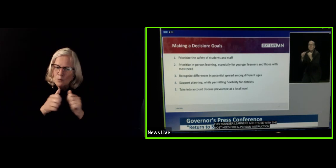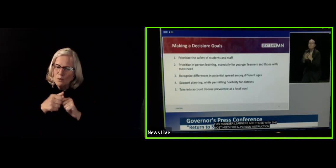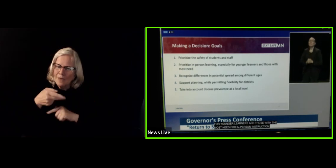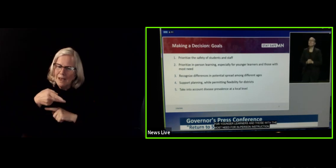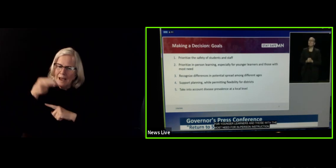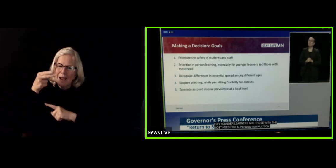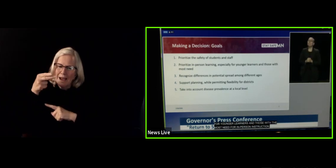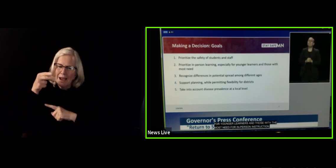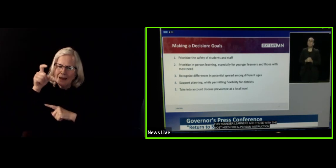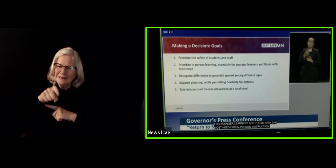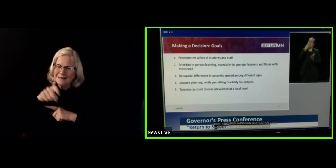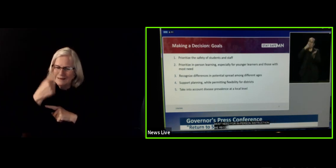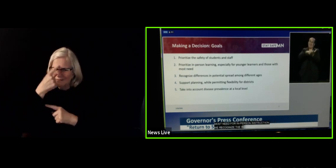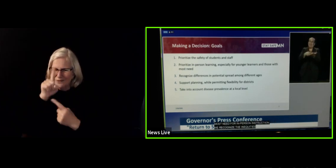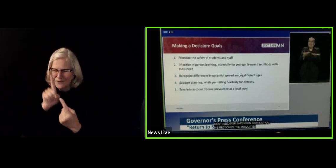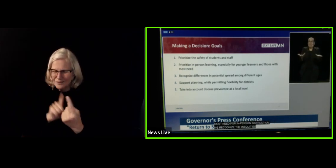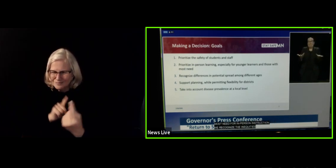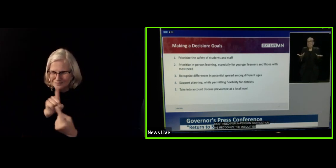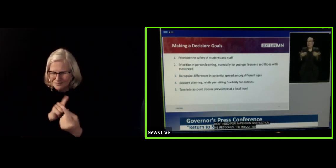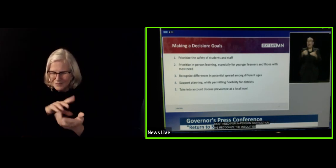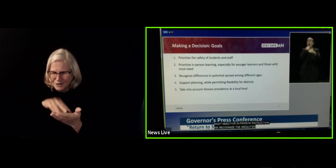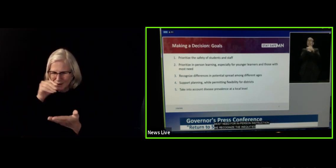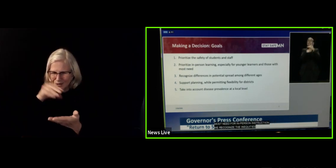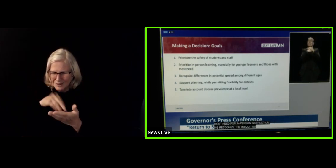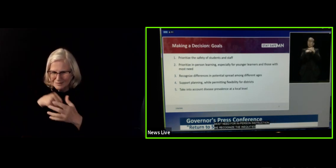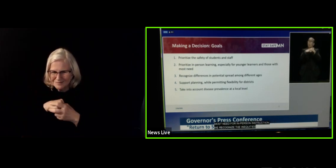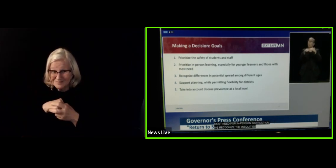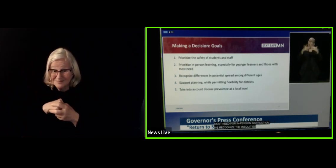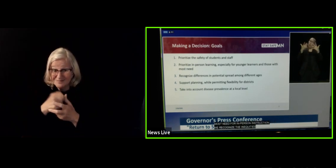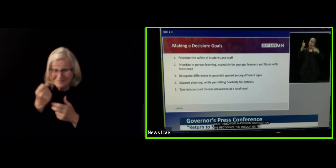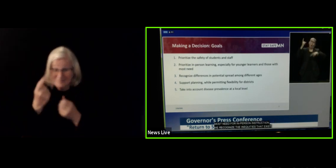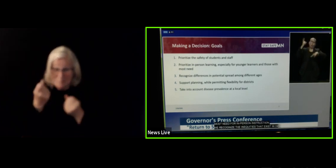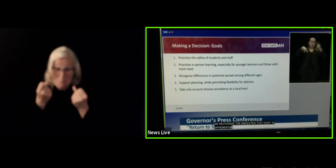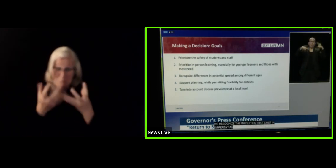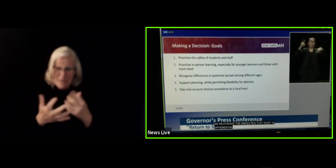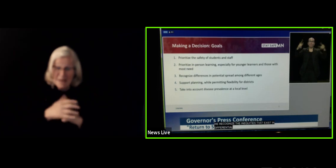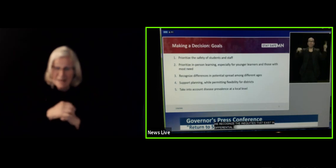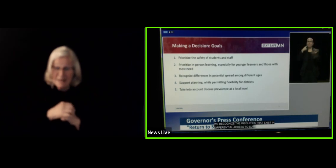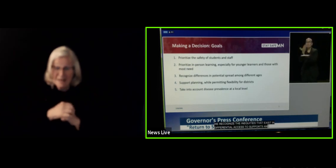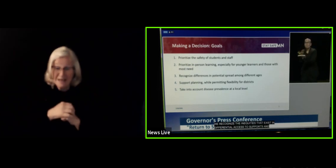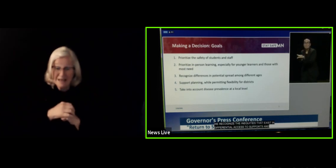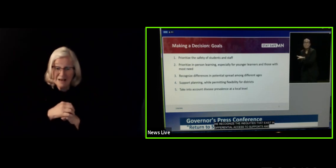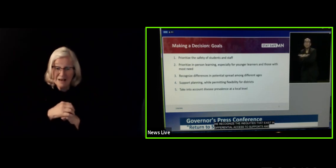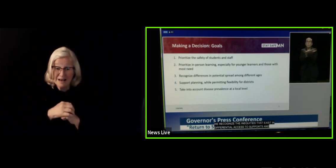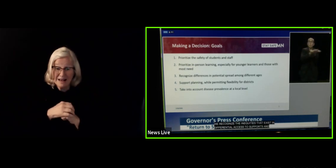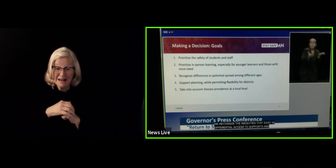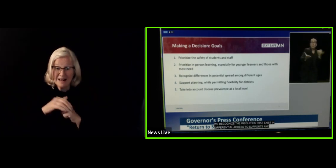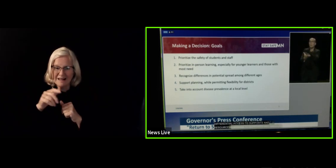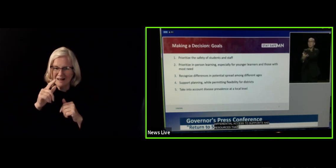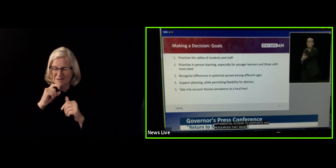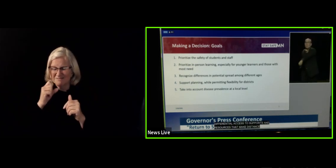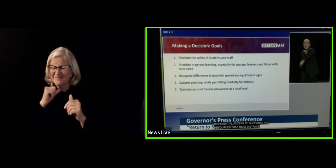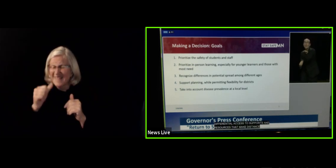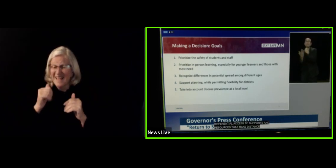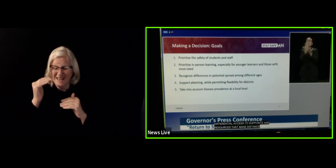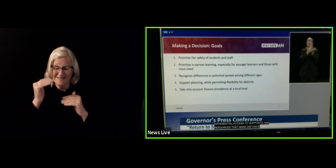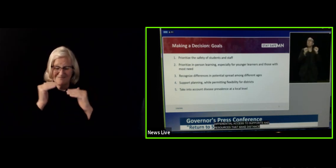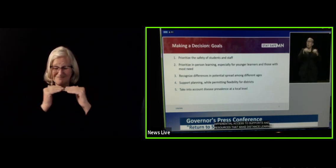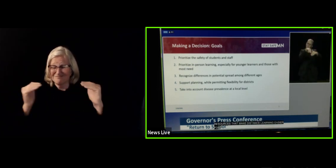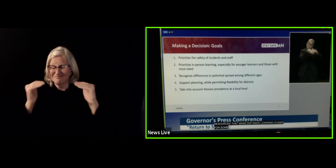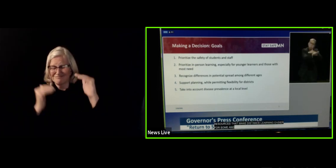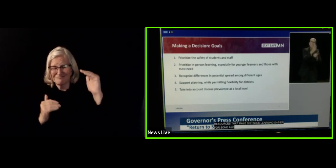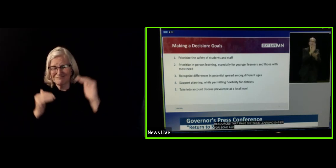in differential access to supports and resources that make distance learning easier for some and harder for some, and the